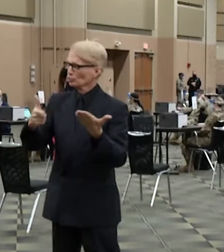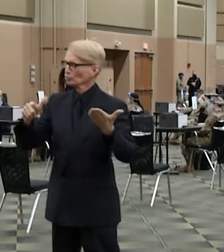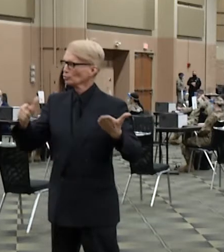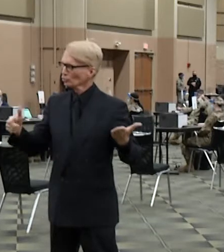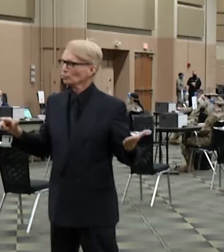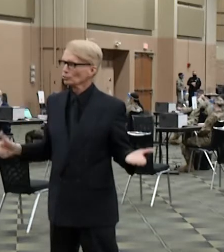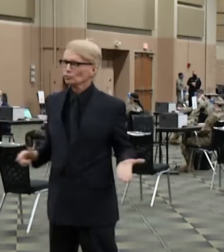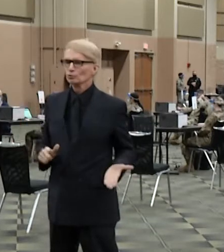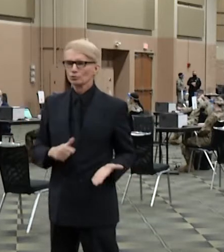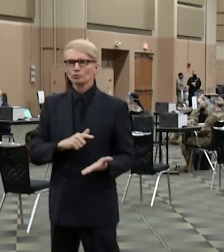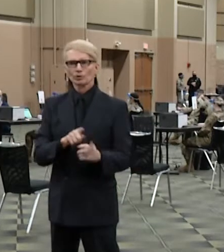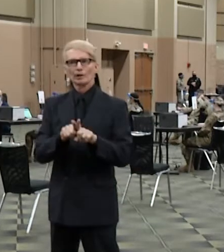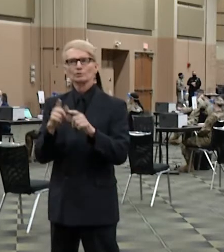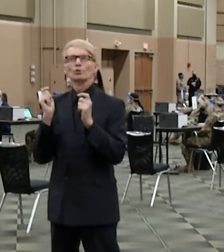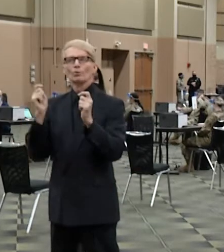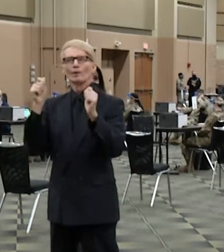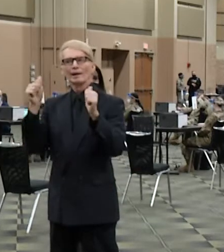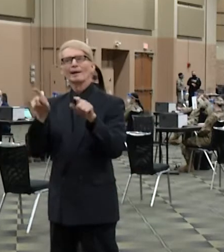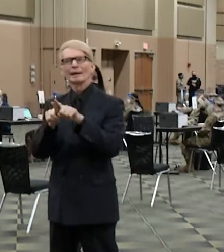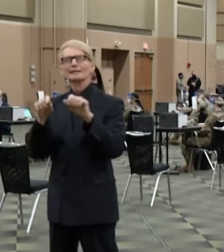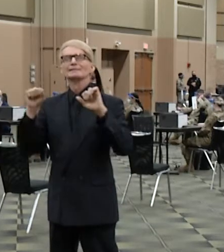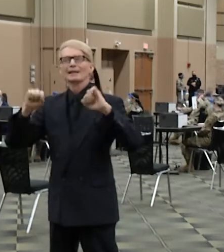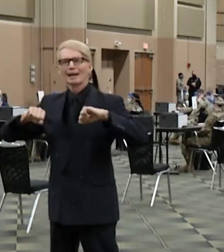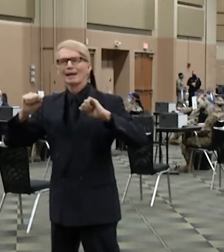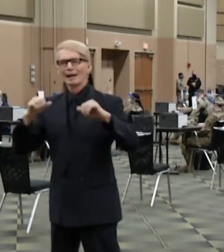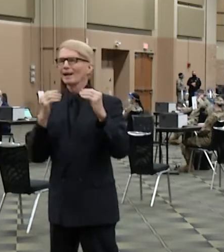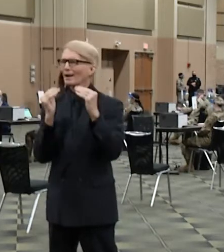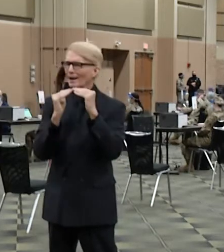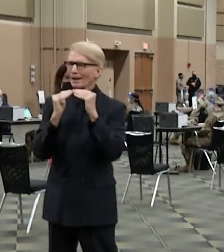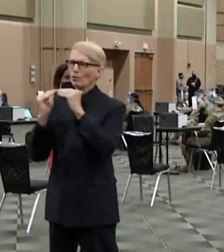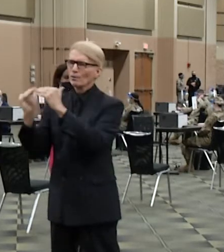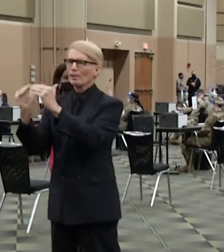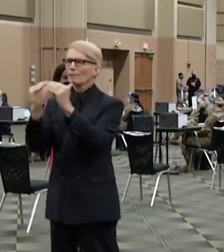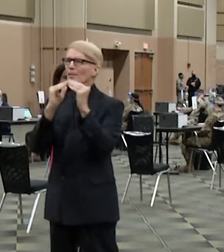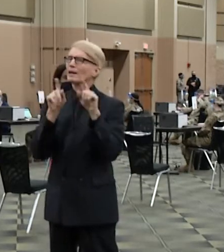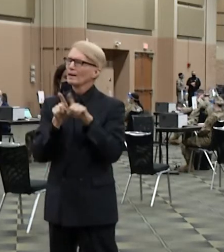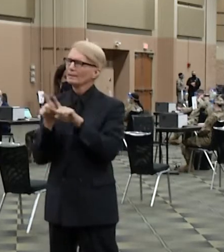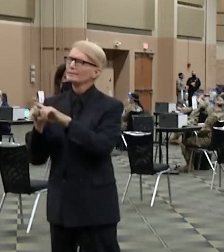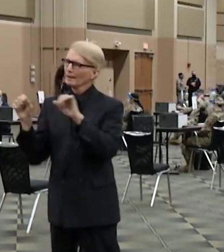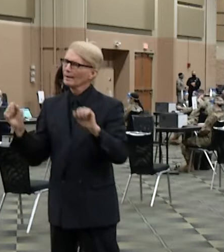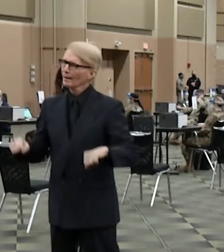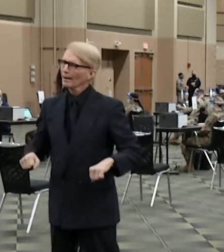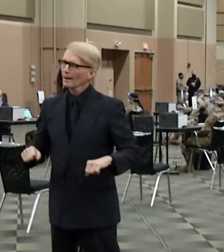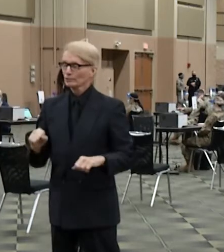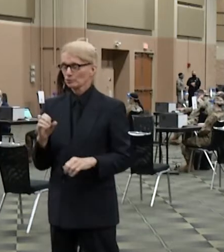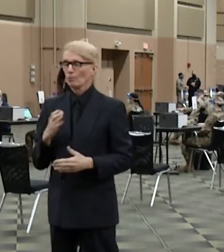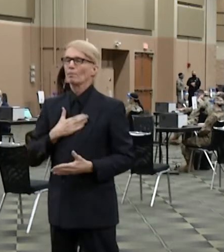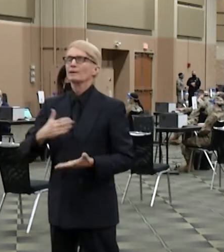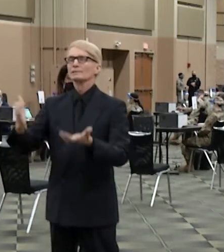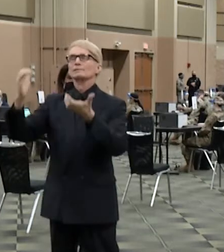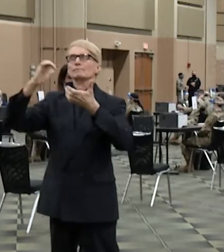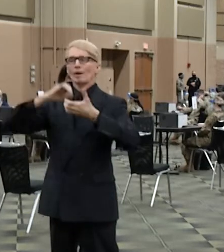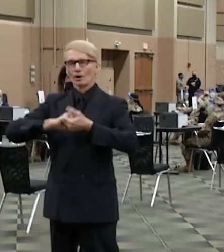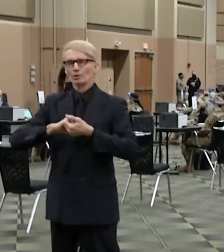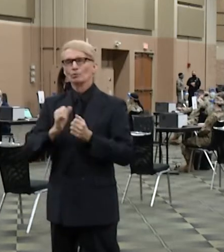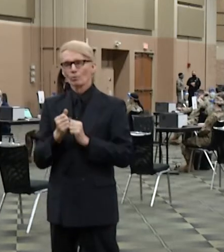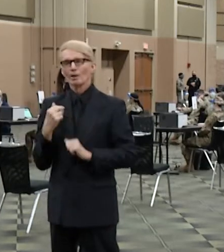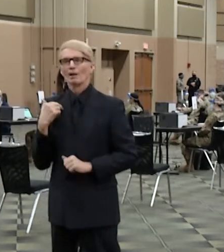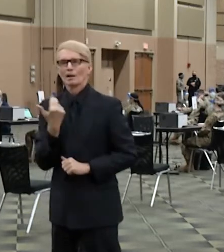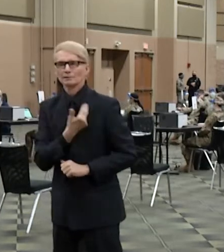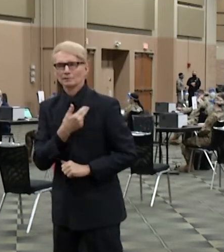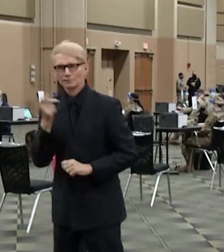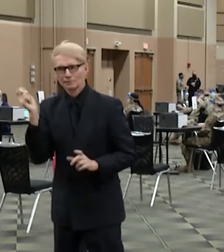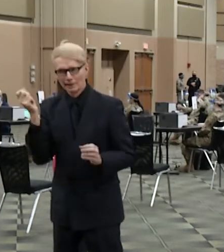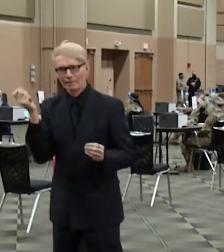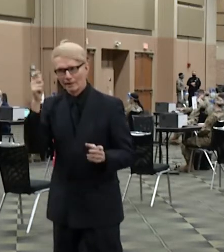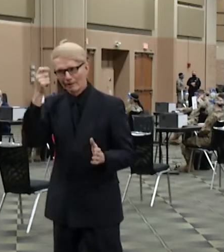as equitably and as fast as we can, but as appropriate as we can. So we're asking for your partnership in this endeavor. It's